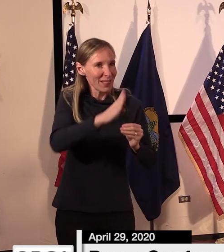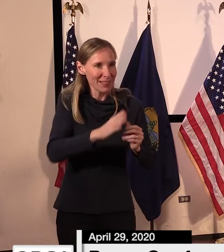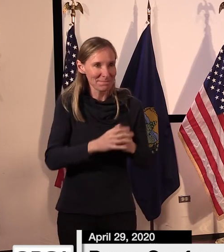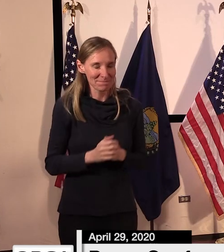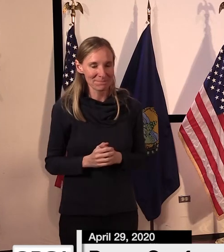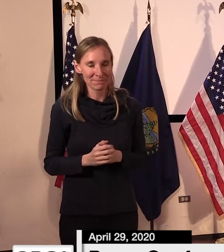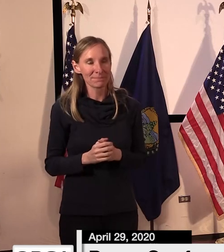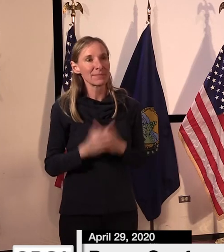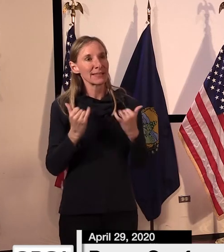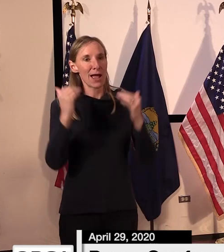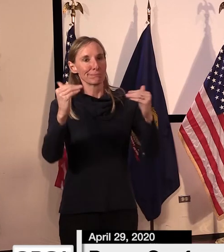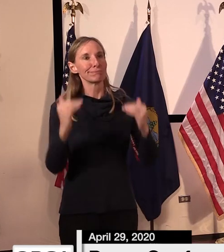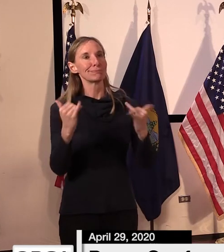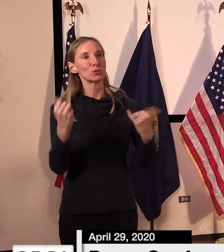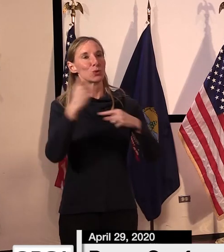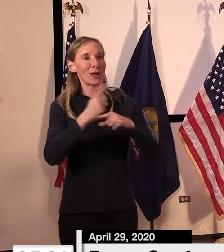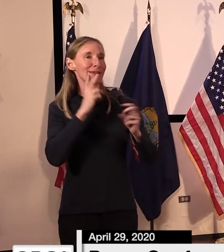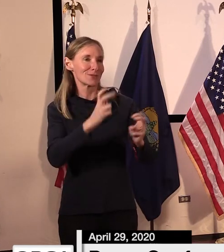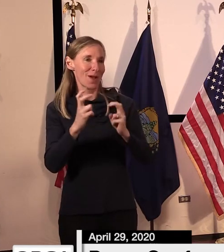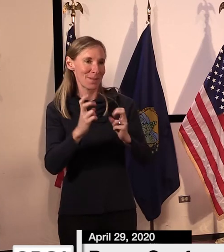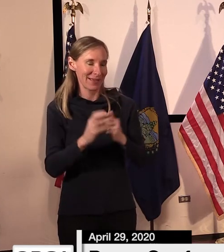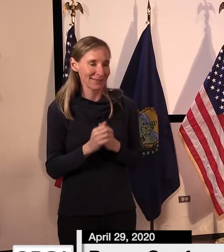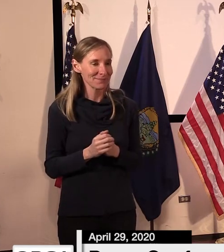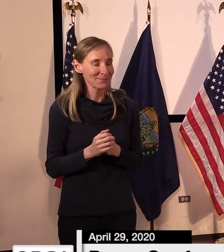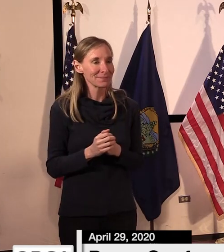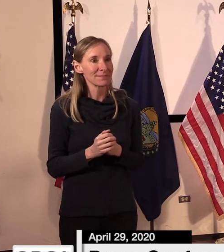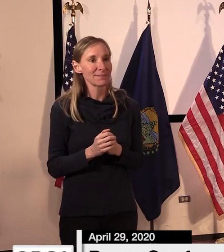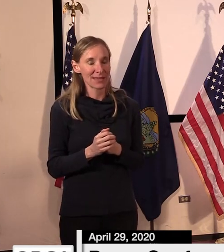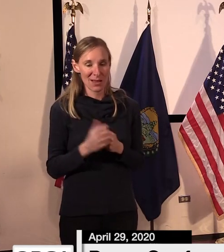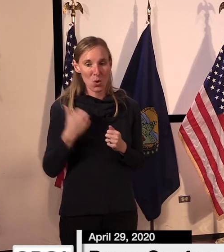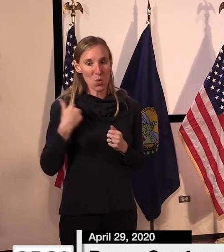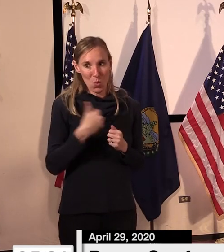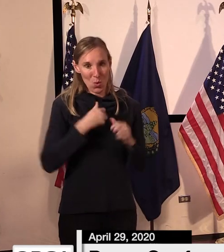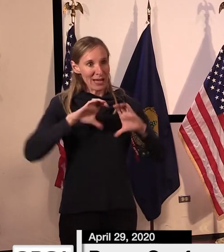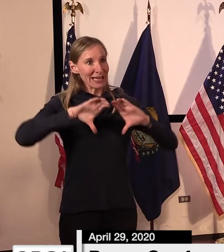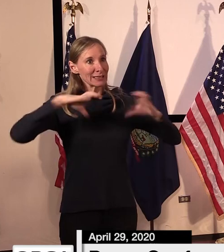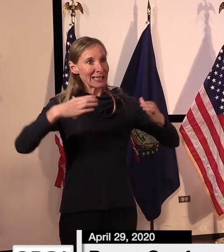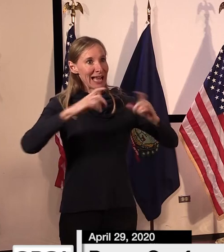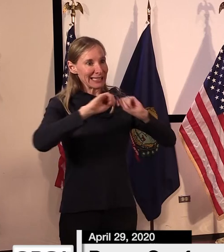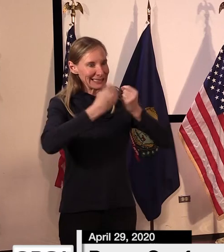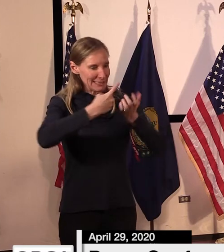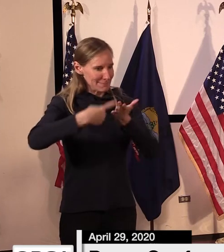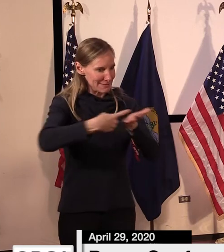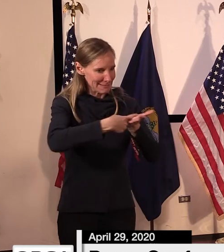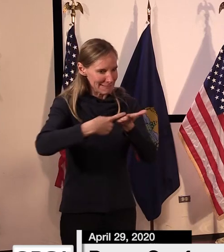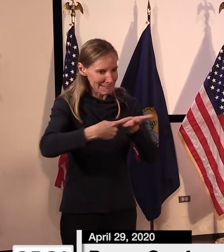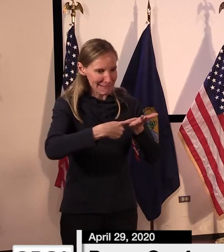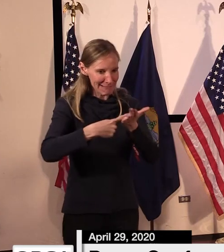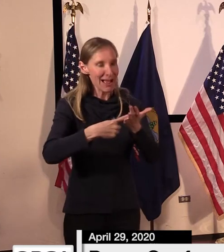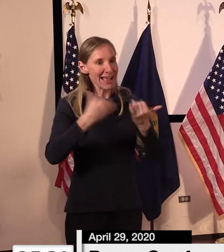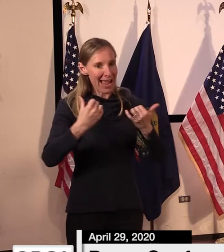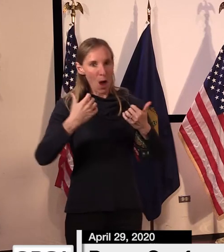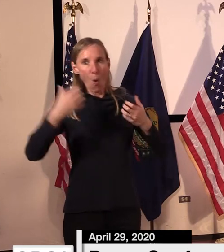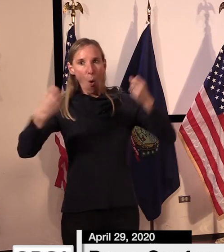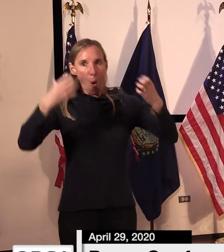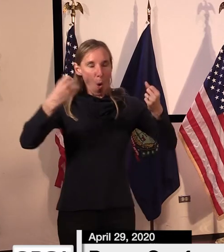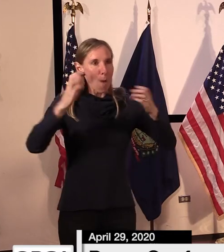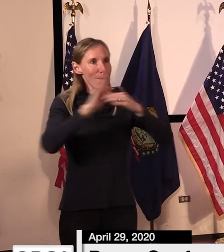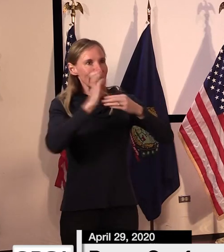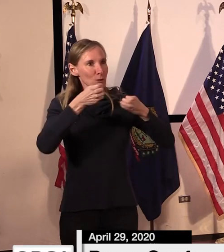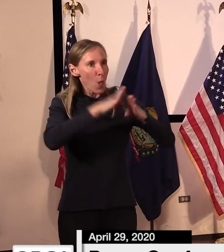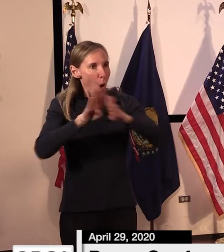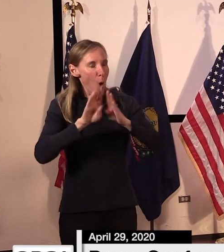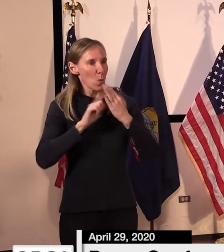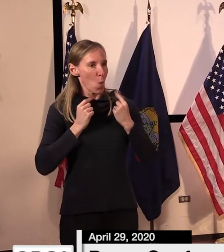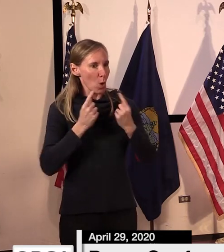topic. As you know, my team and I have been working on strategies to help restart Vermont's economy and get more people